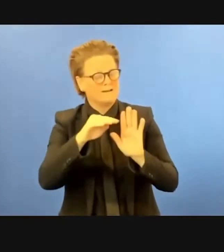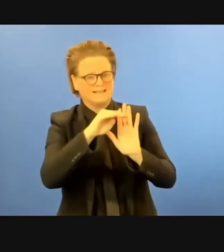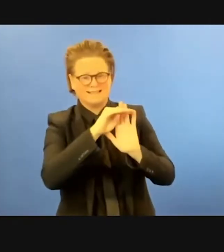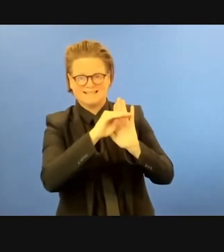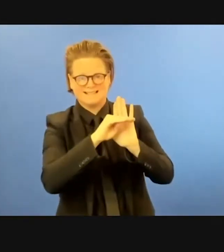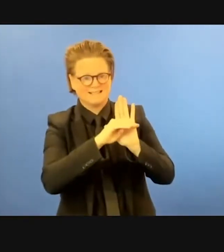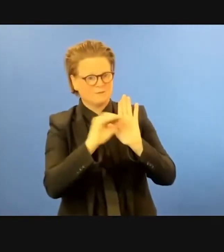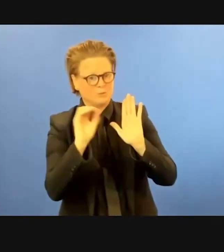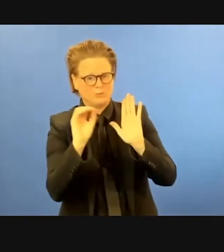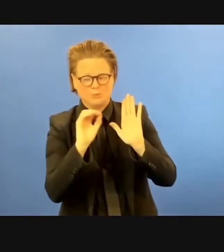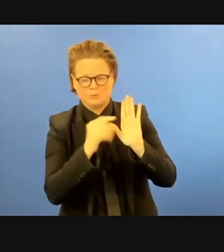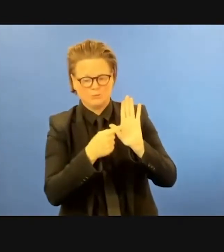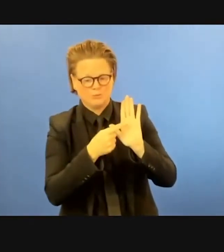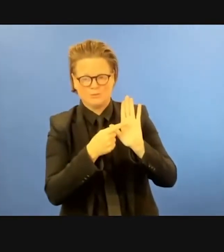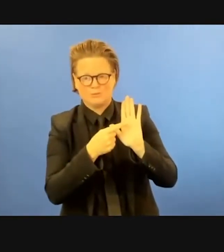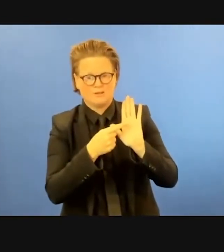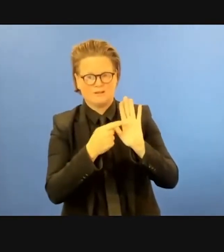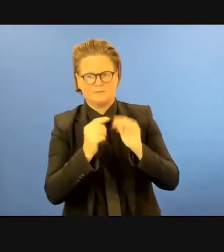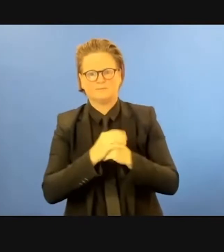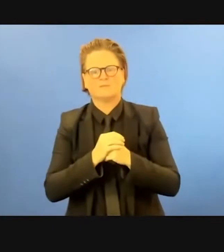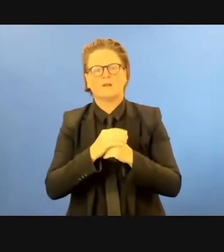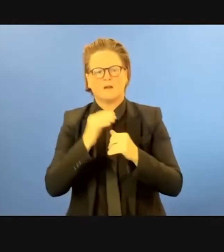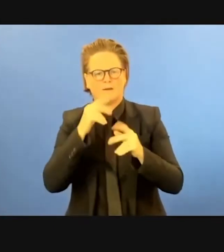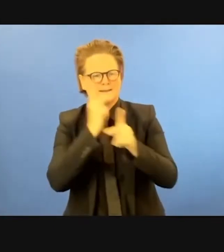eligible for vaccine. Okay.